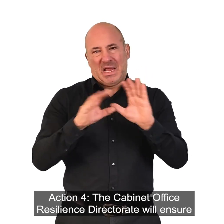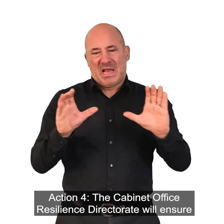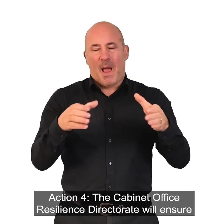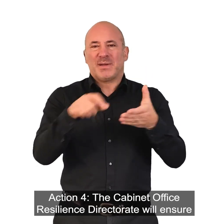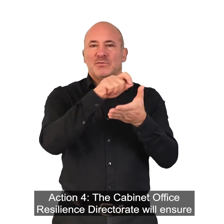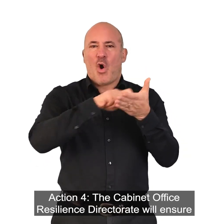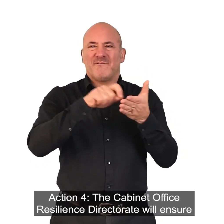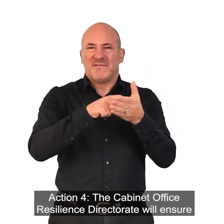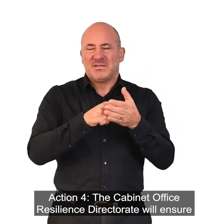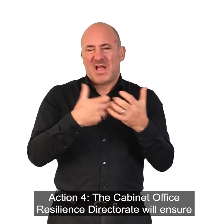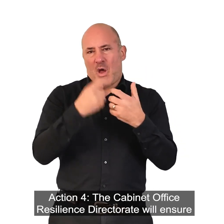Directorate will ensure